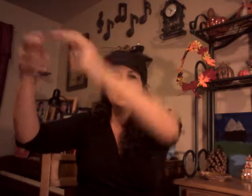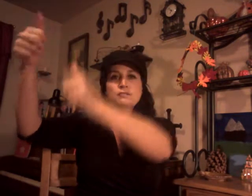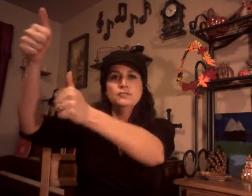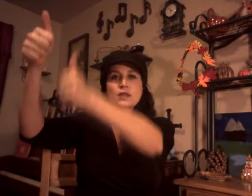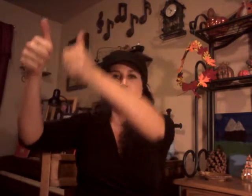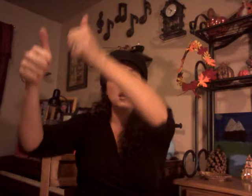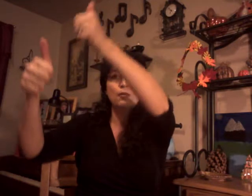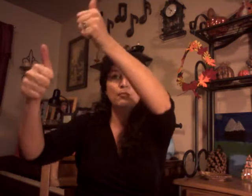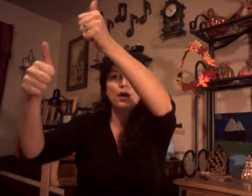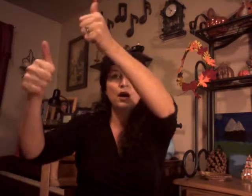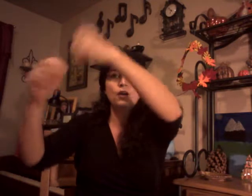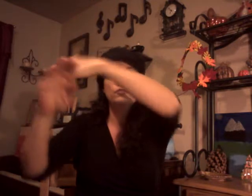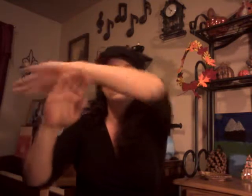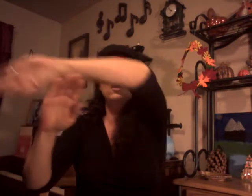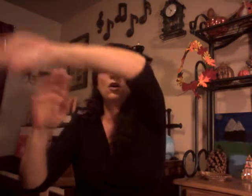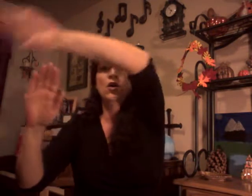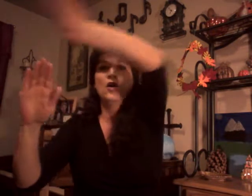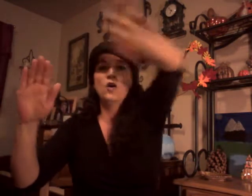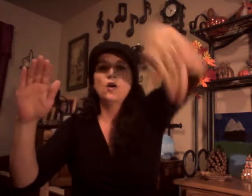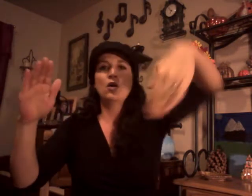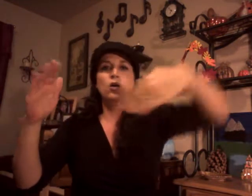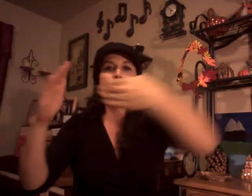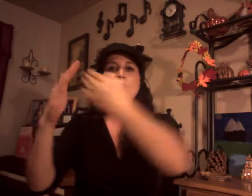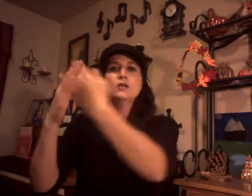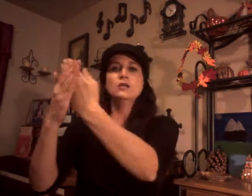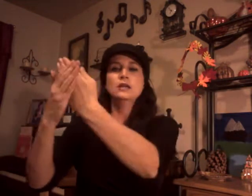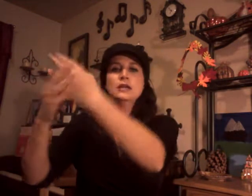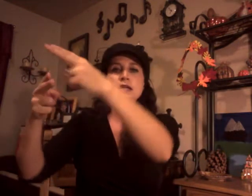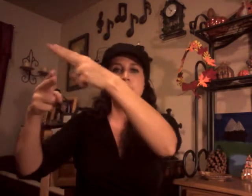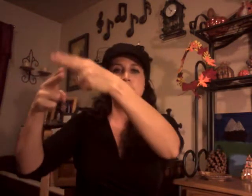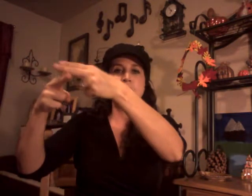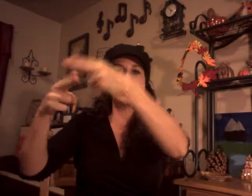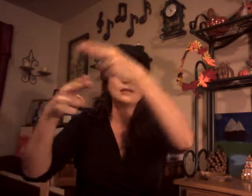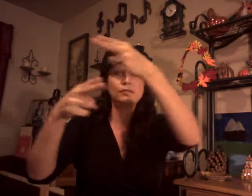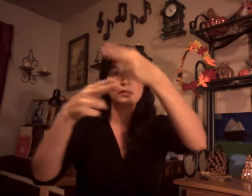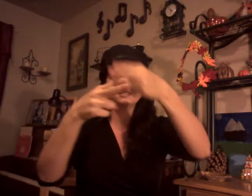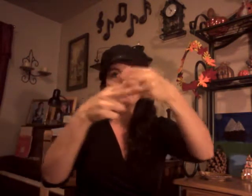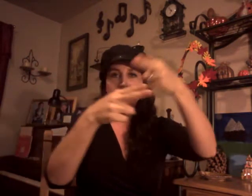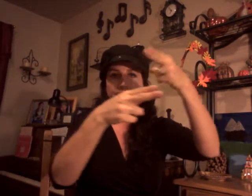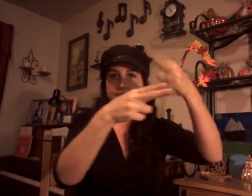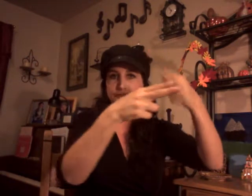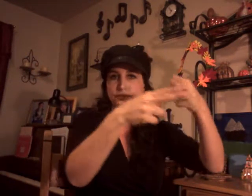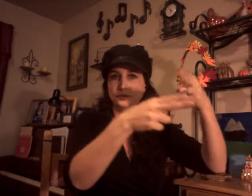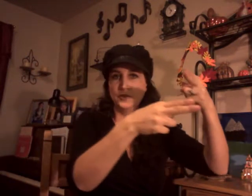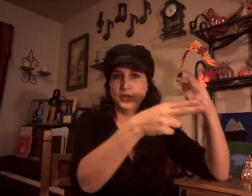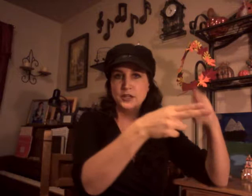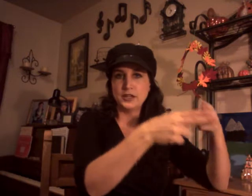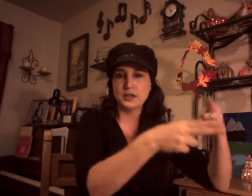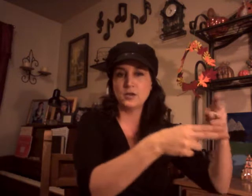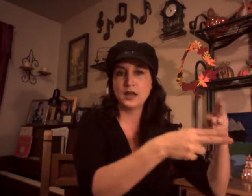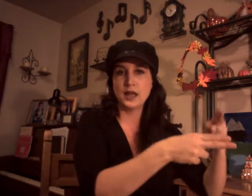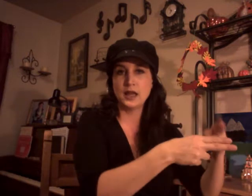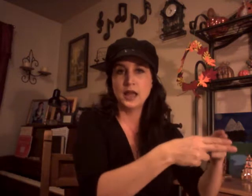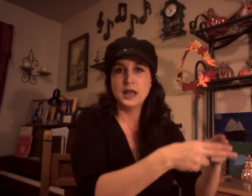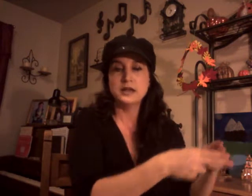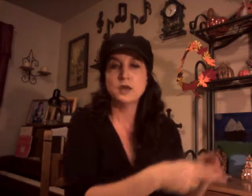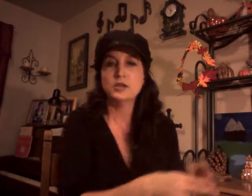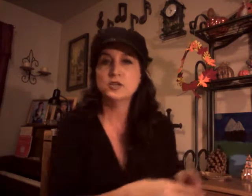Name above all names. Very good. Okay, now we're going to do